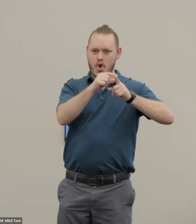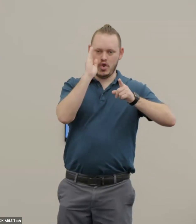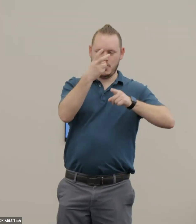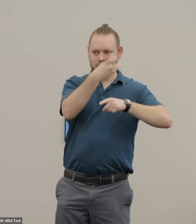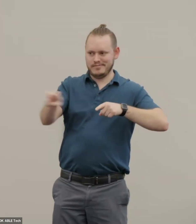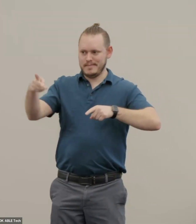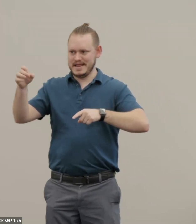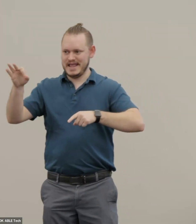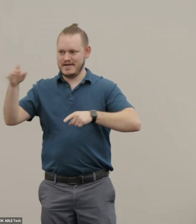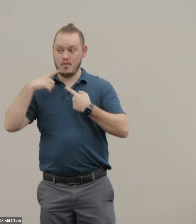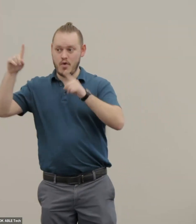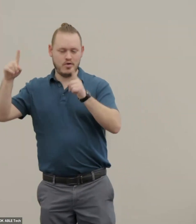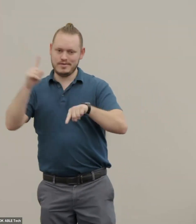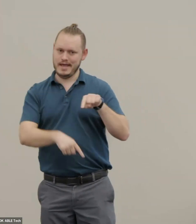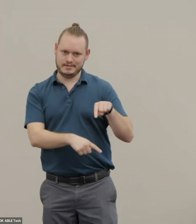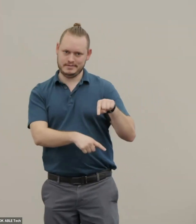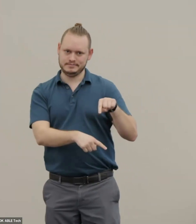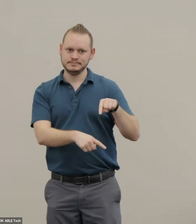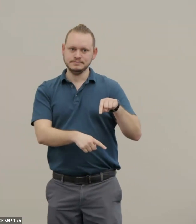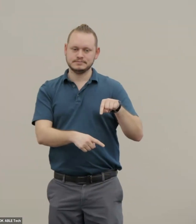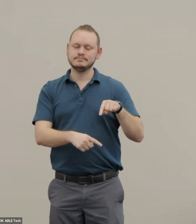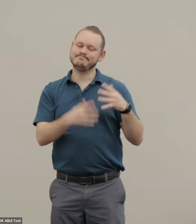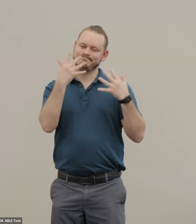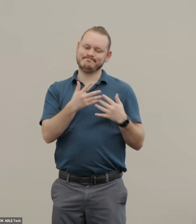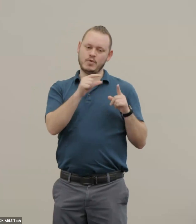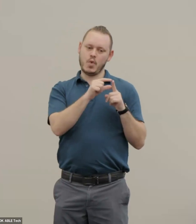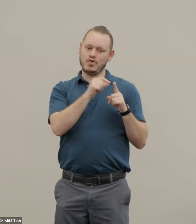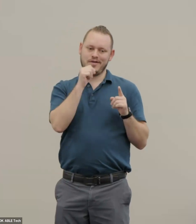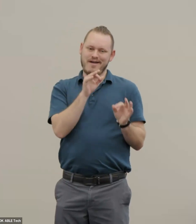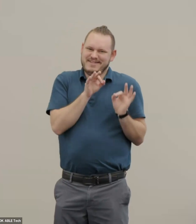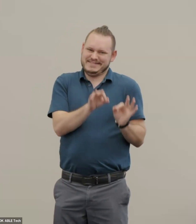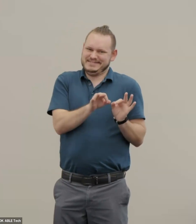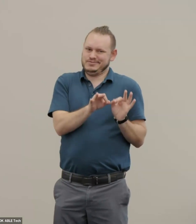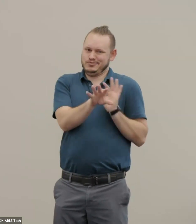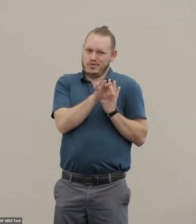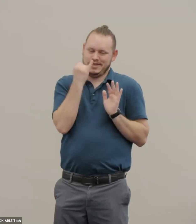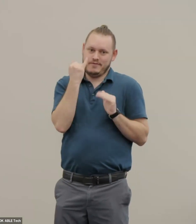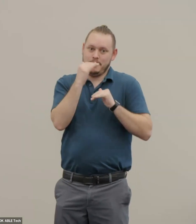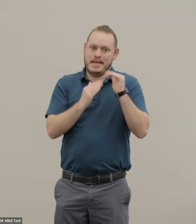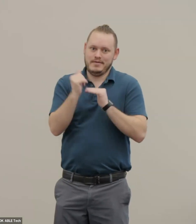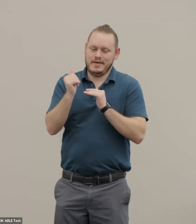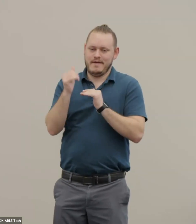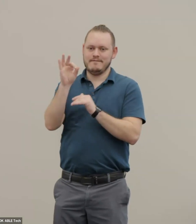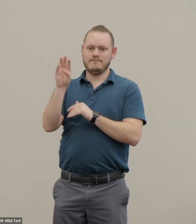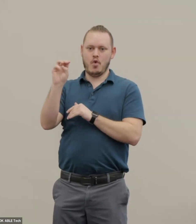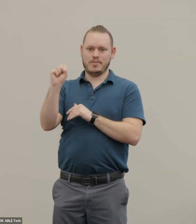you export to the PDF format. Okay. So unfortunately, Word is not an ideal choice if you're building